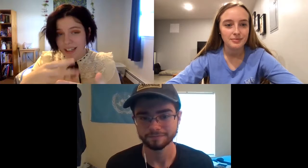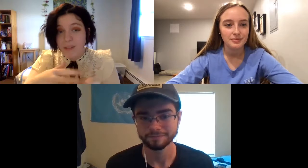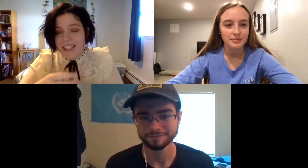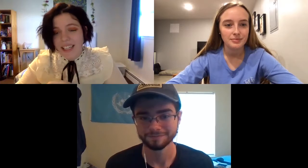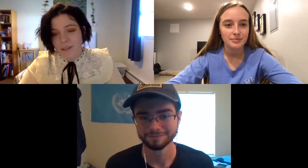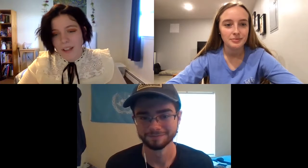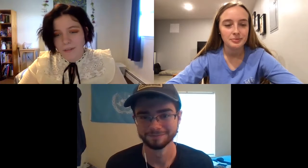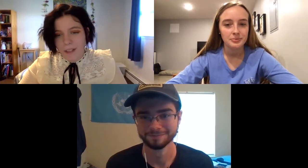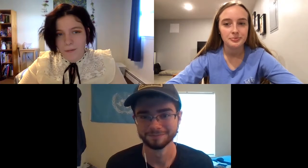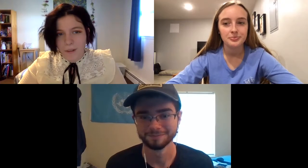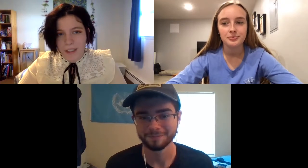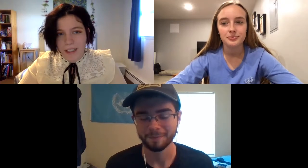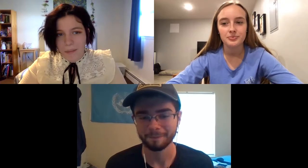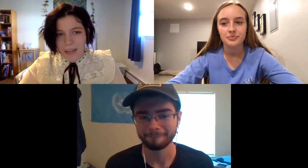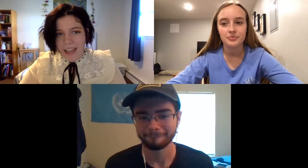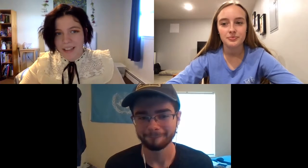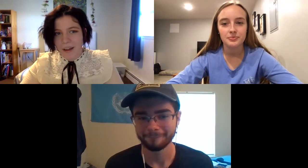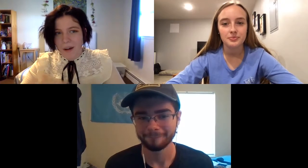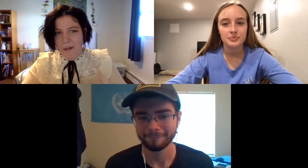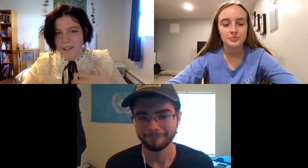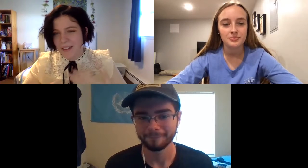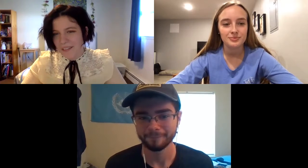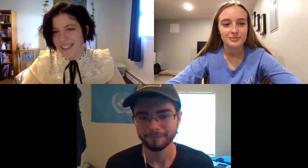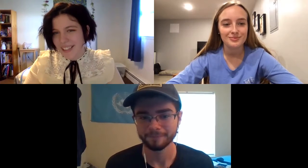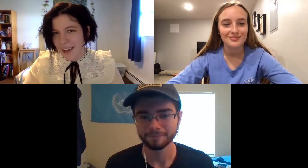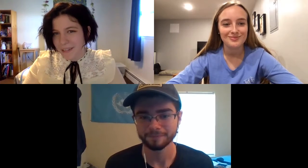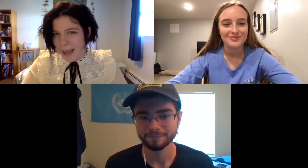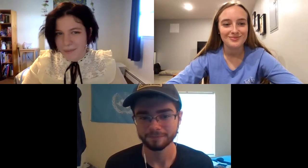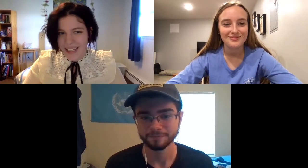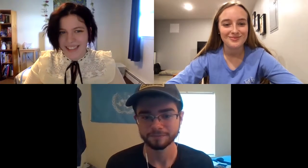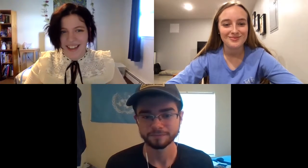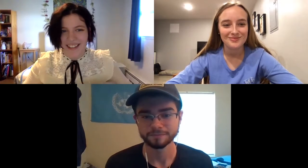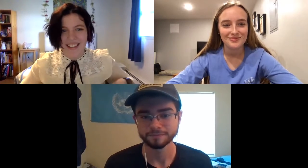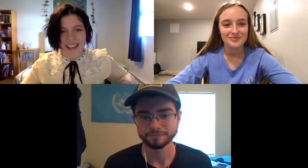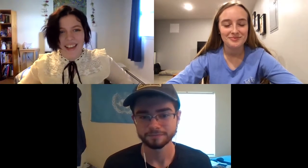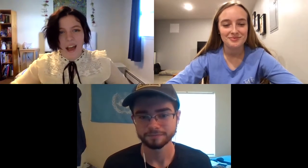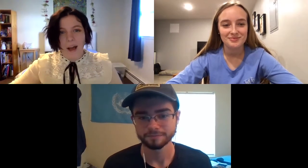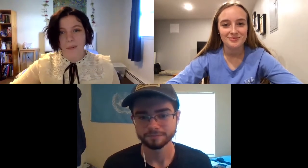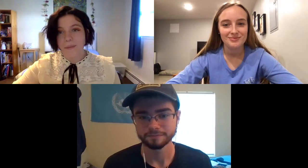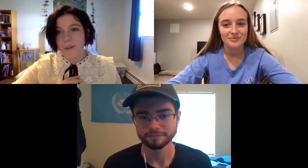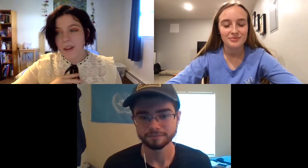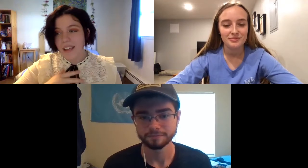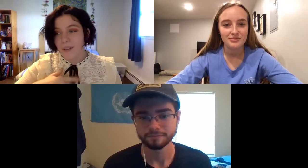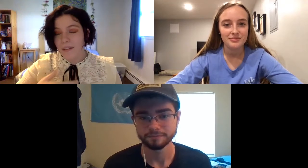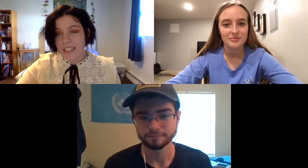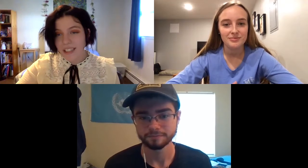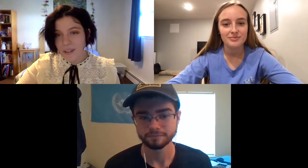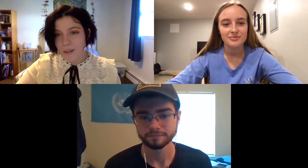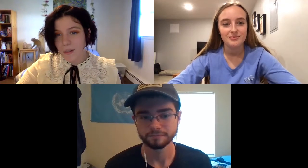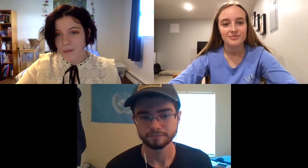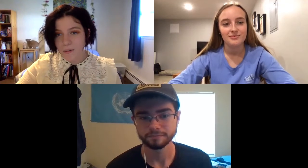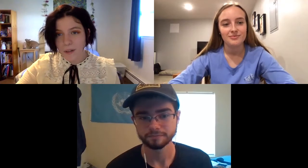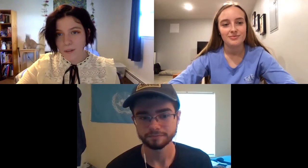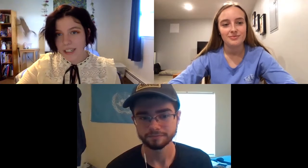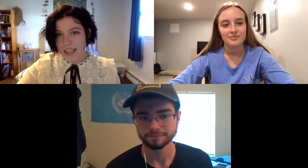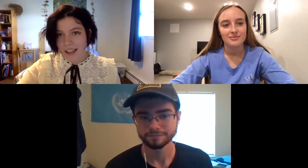interesting and relevant for alumni, you know, obviously having App State signs. If you ever need to,